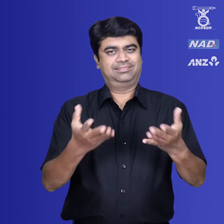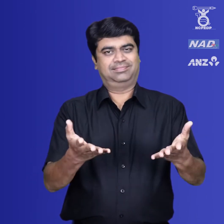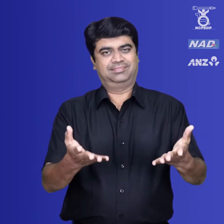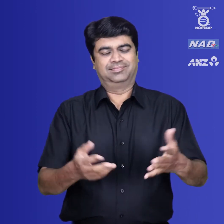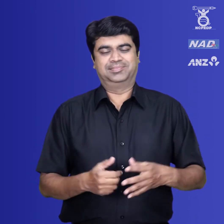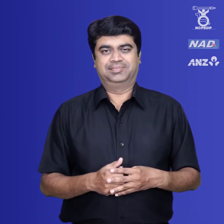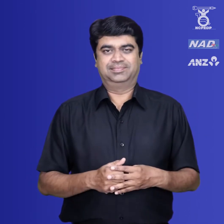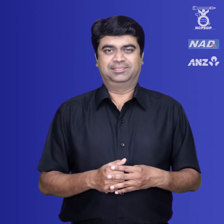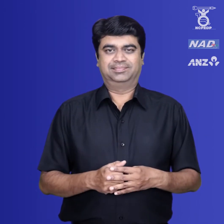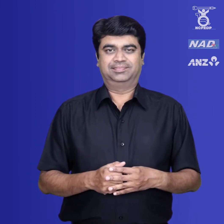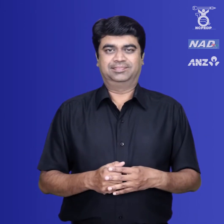be notified.